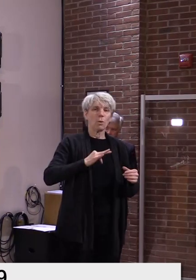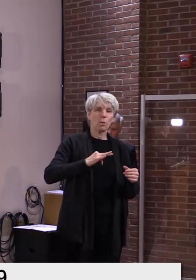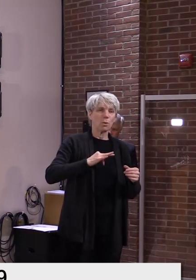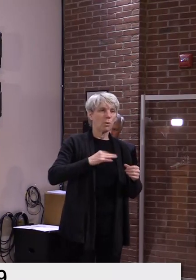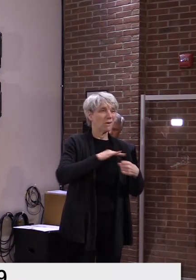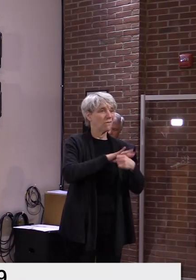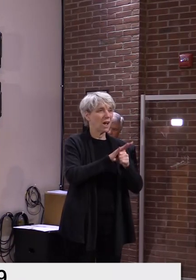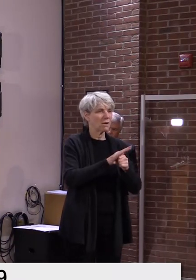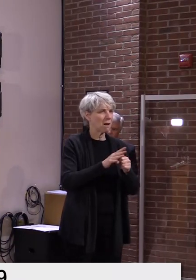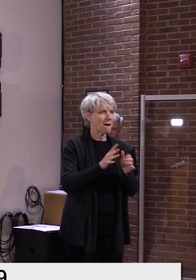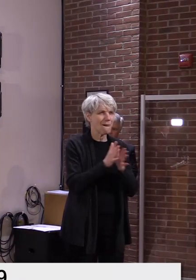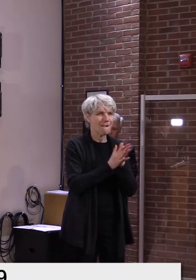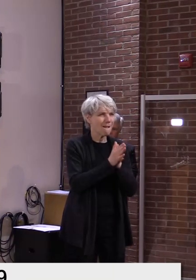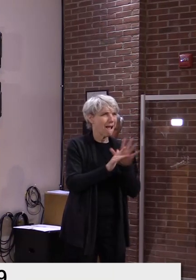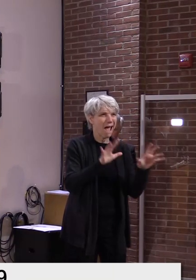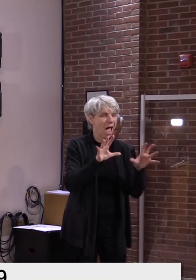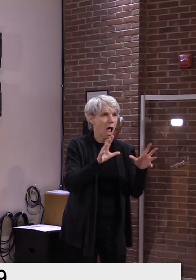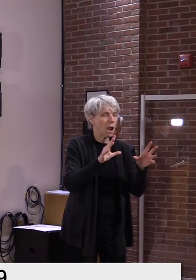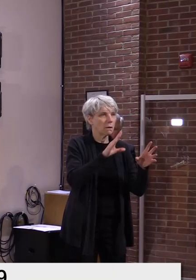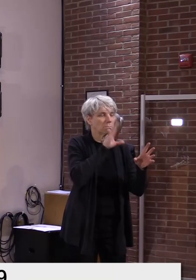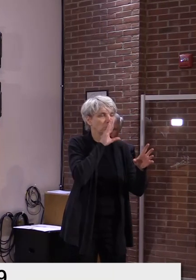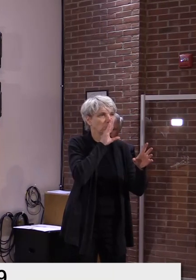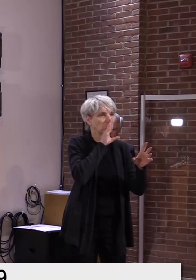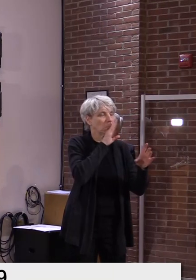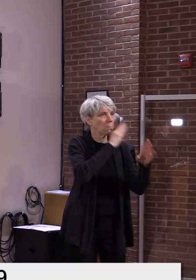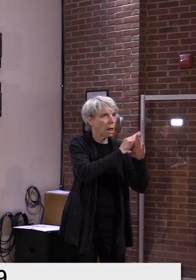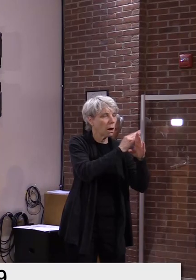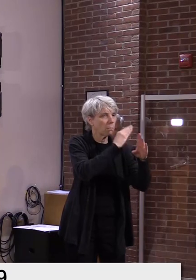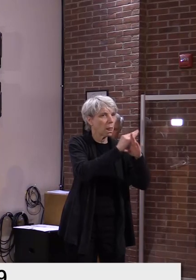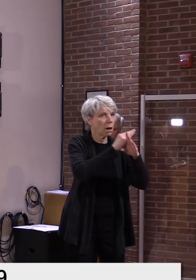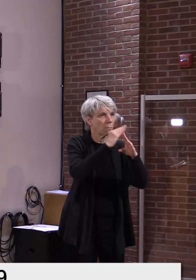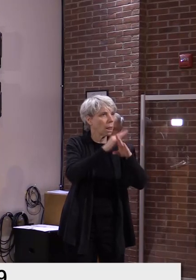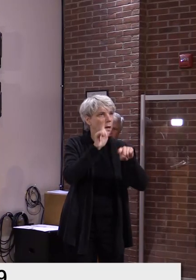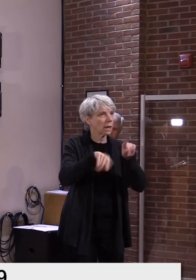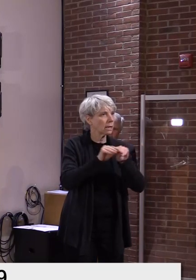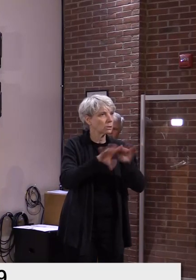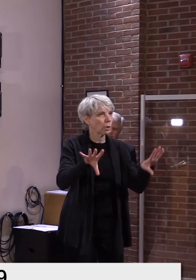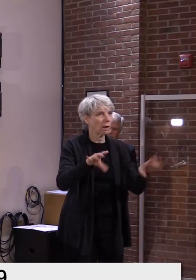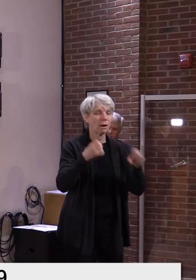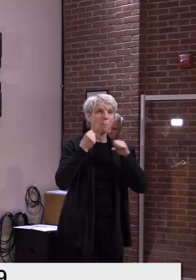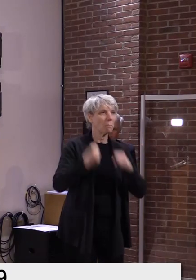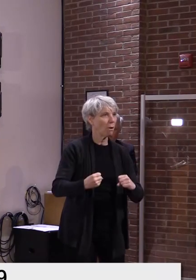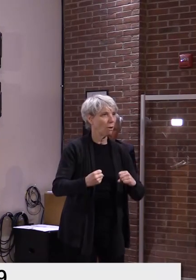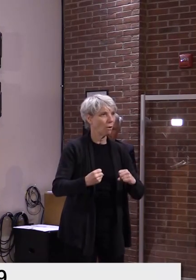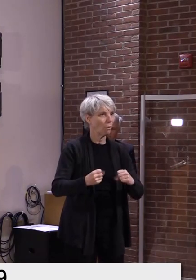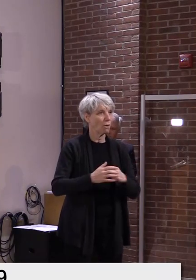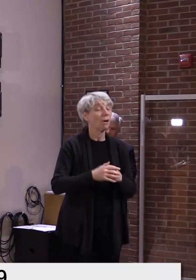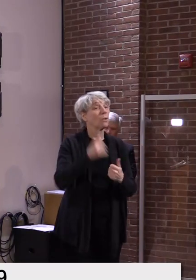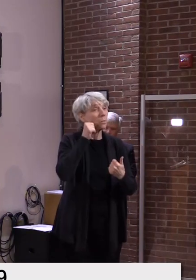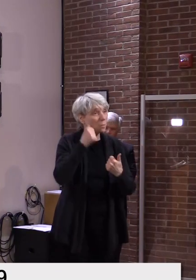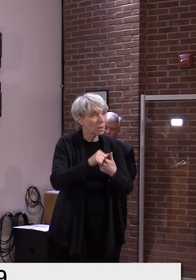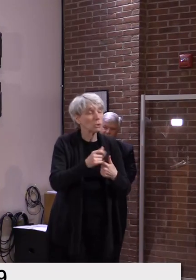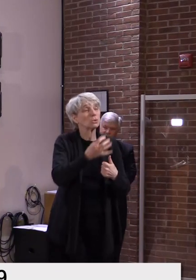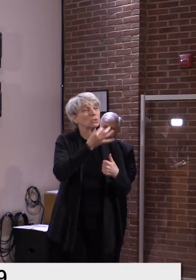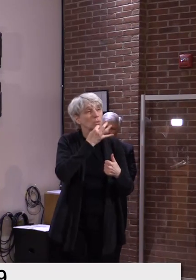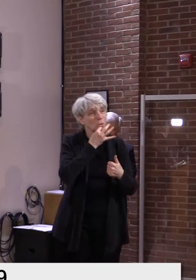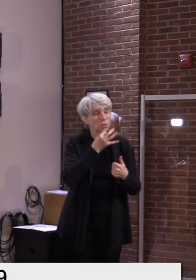avenues to spread. Think about it this way. We're heading toward a time when